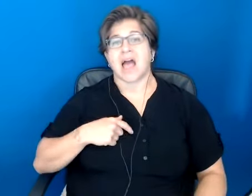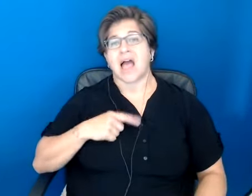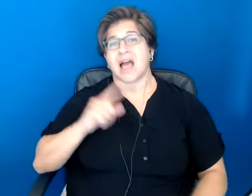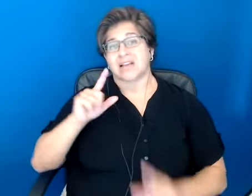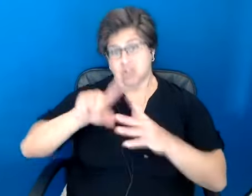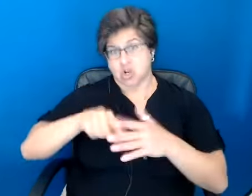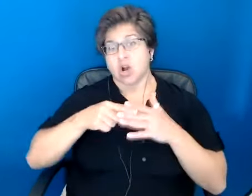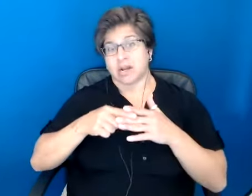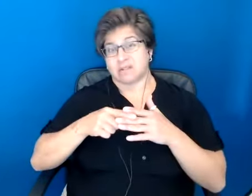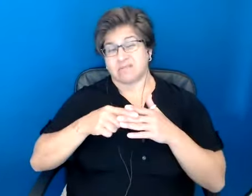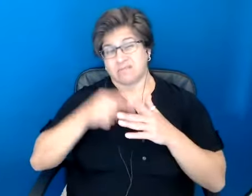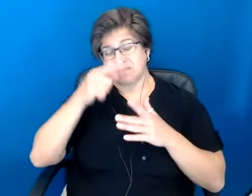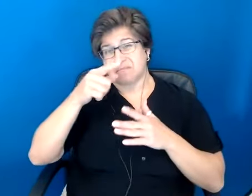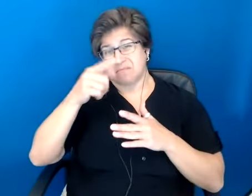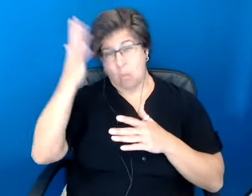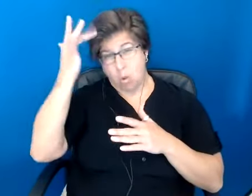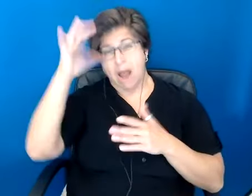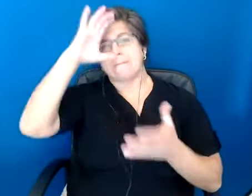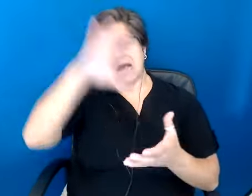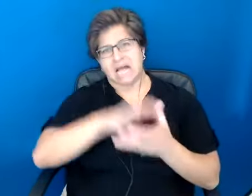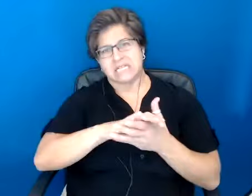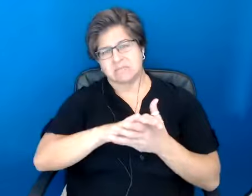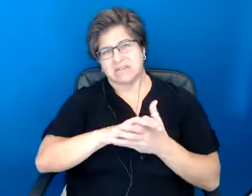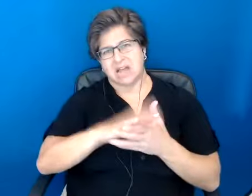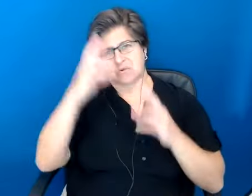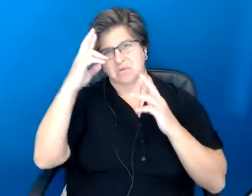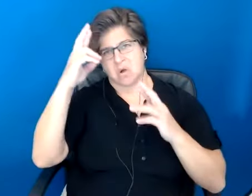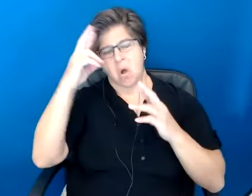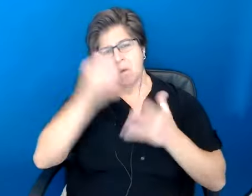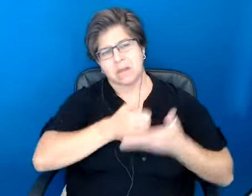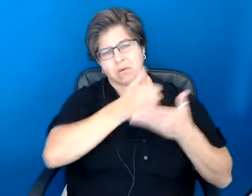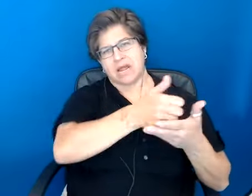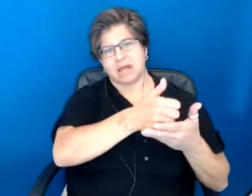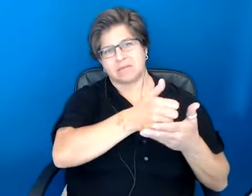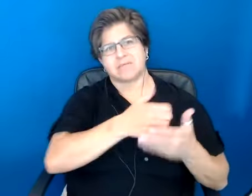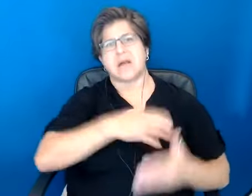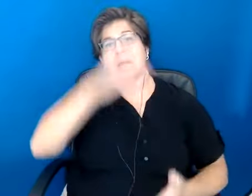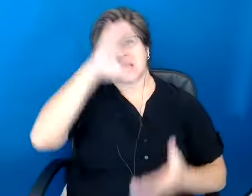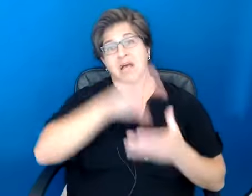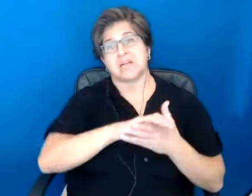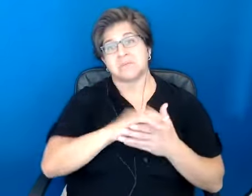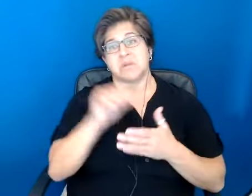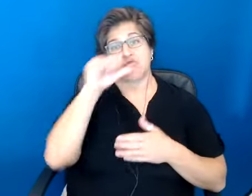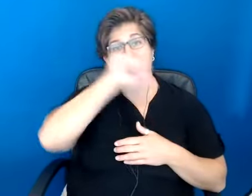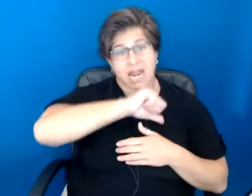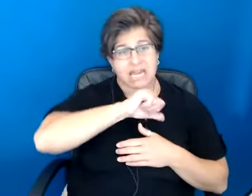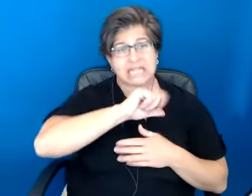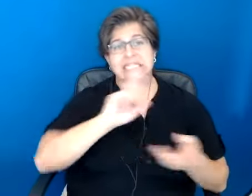Al-Anon. I phoned up about my husband, hoping that they would maybe help him. Didn't know anything